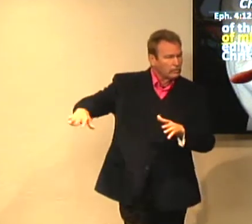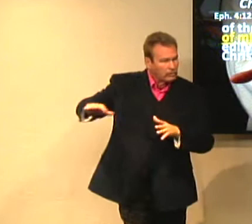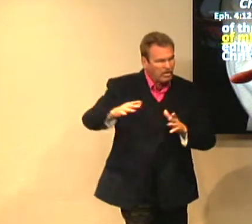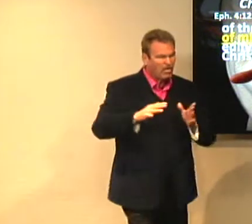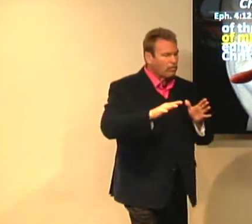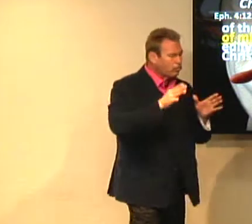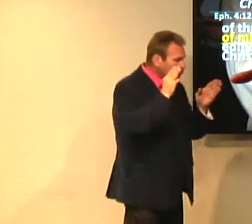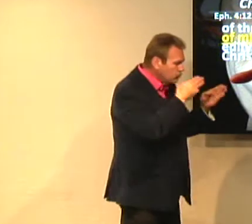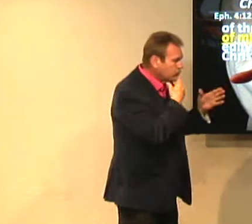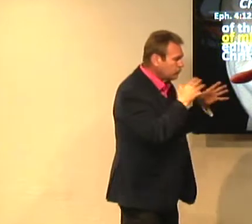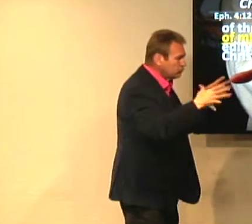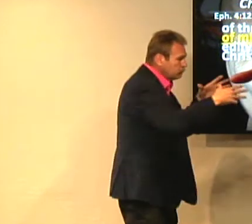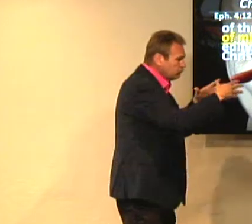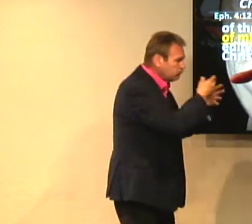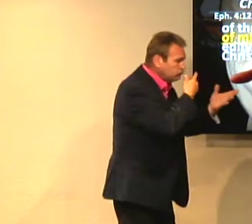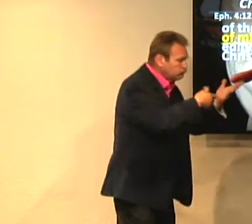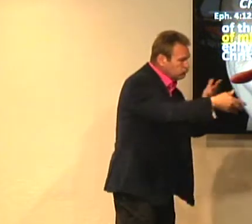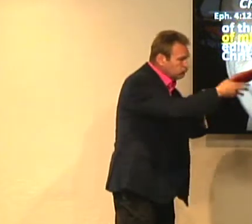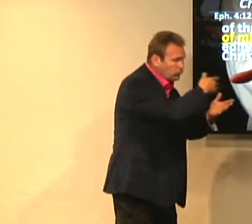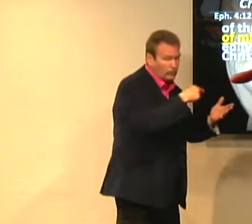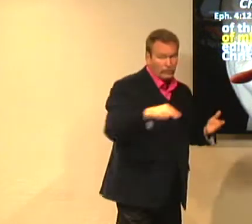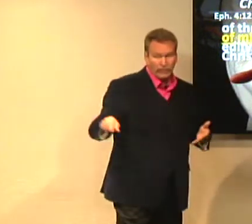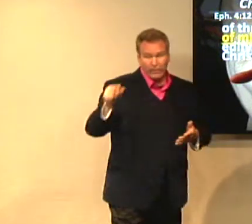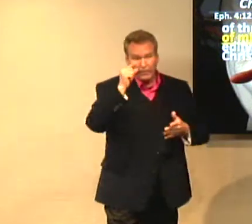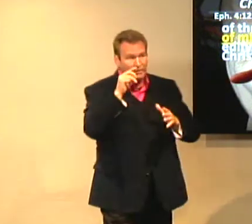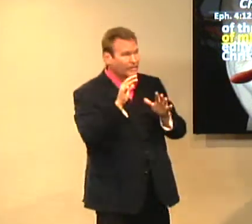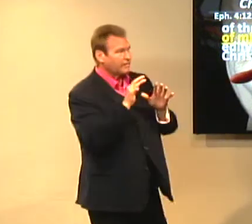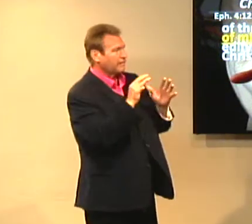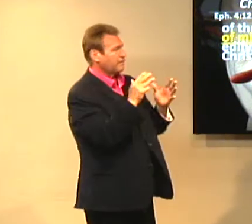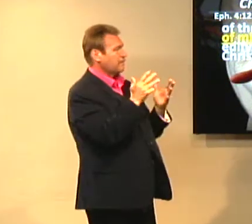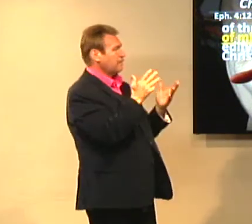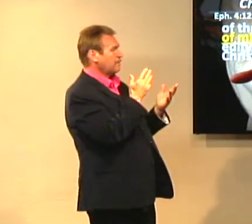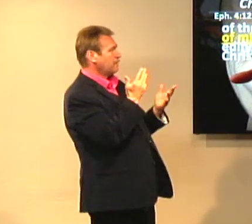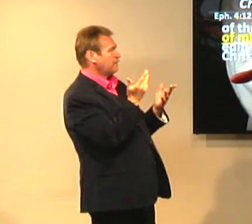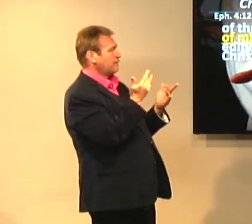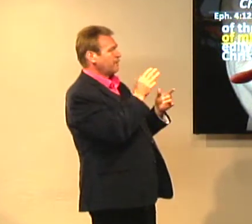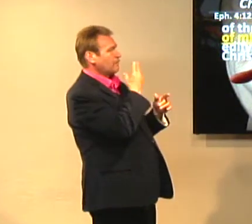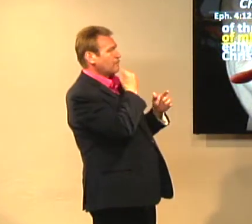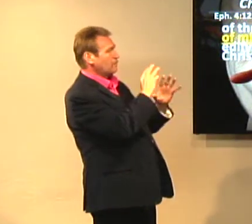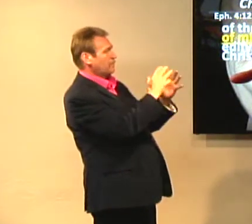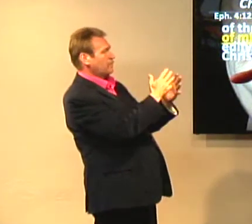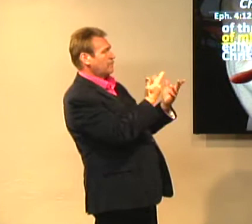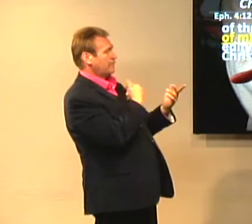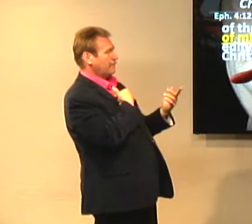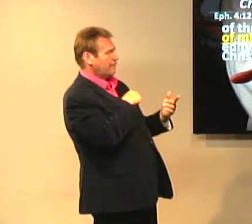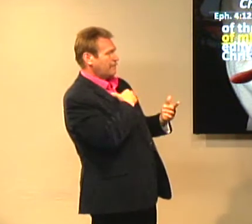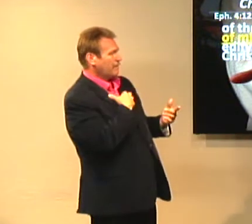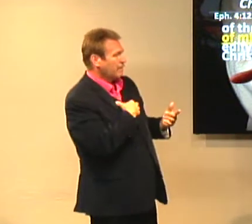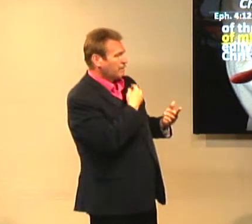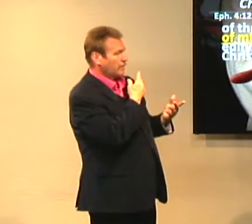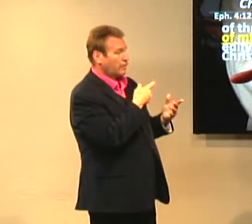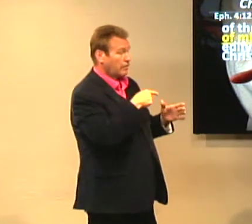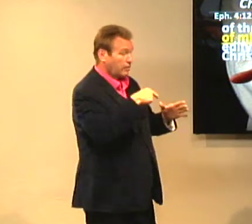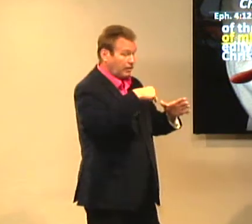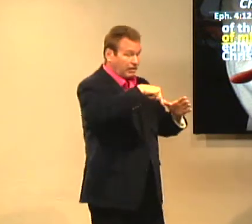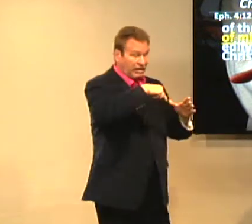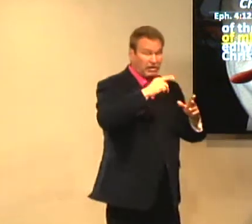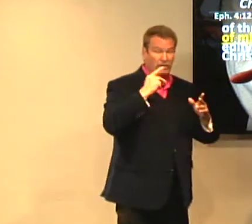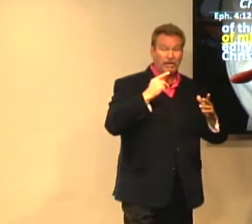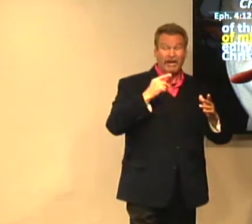specifically focused on the Greek people. But when they would gather together, and the others would see, and they would be hungry, and they would want to